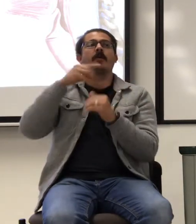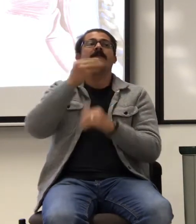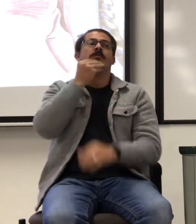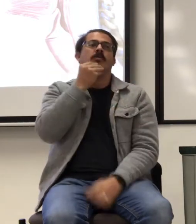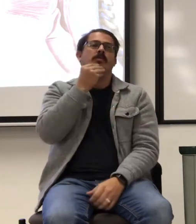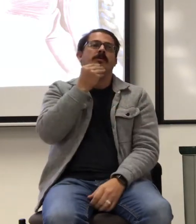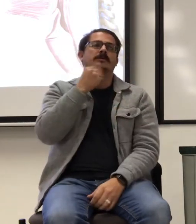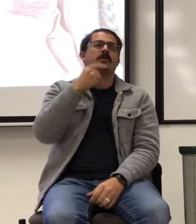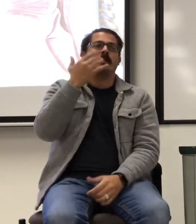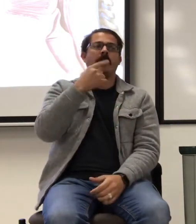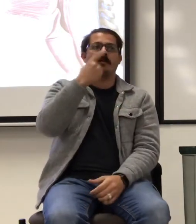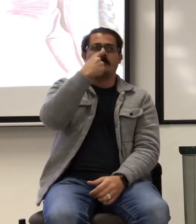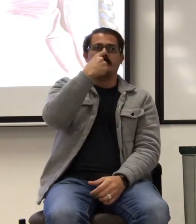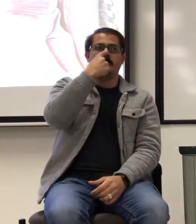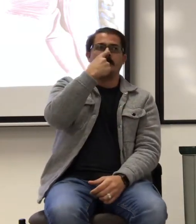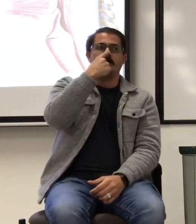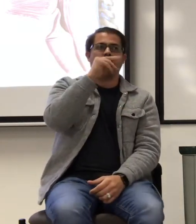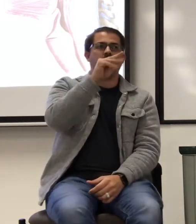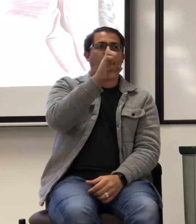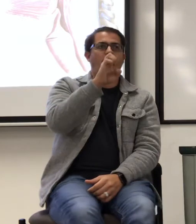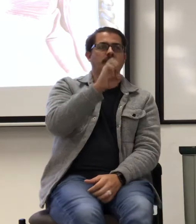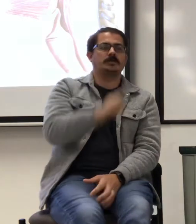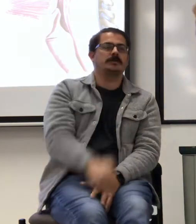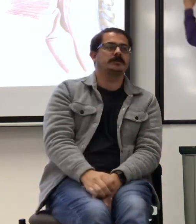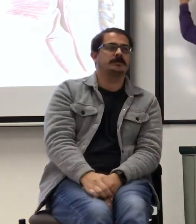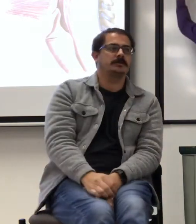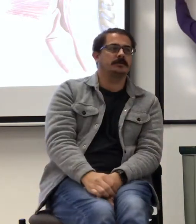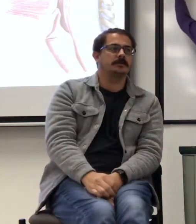external nares, nose.